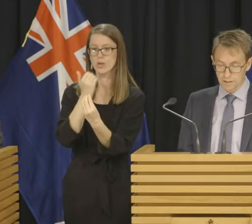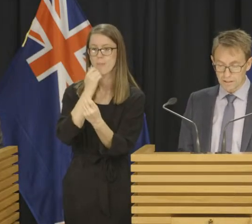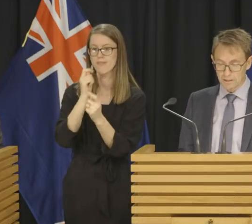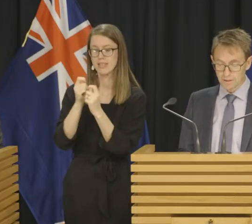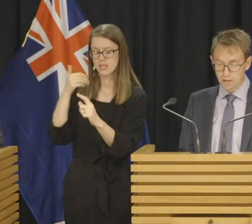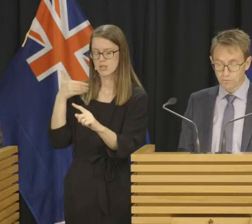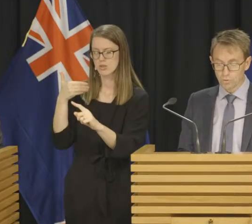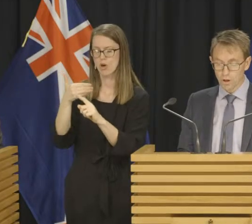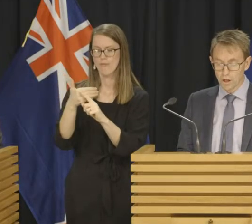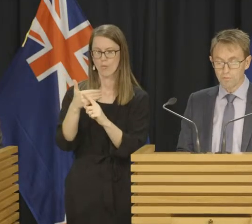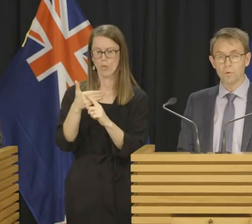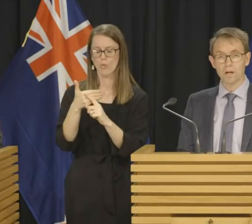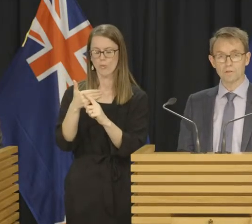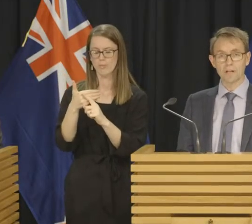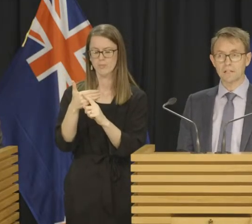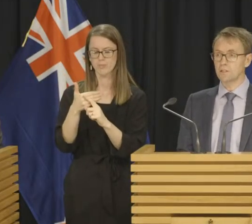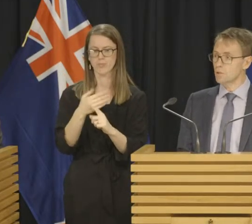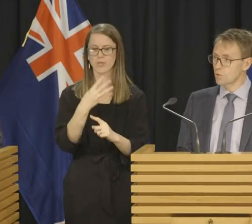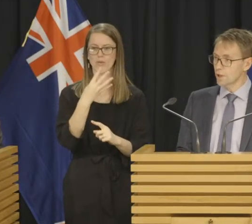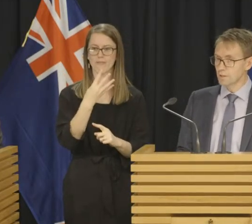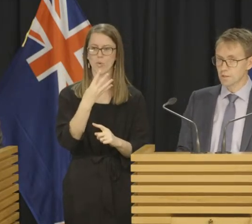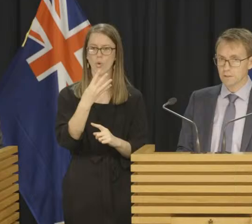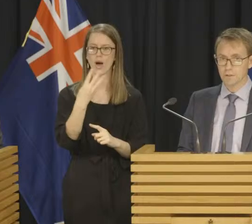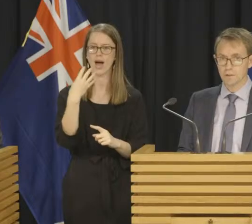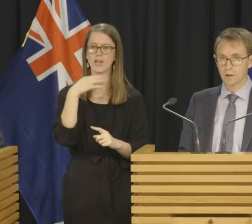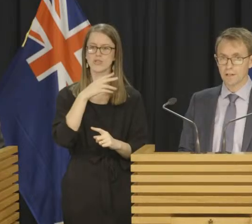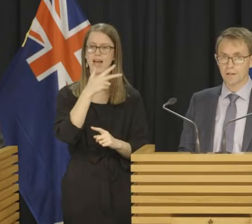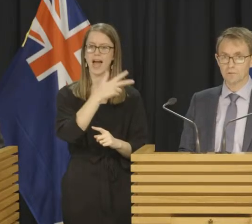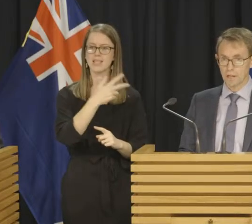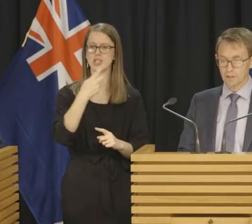tests to date is therefore